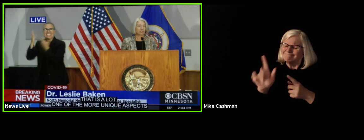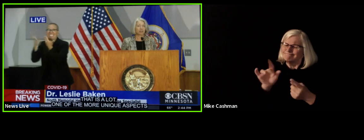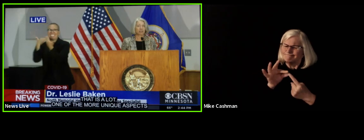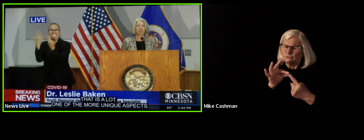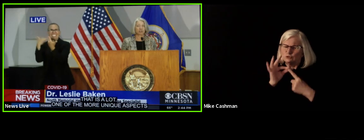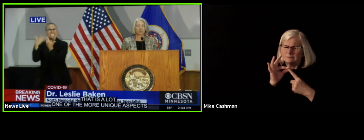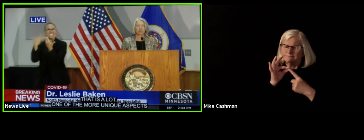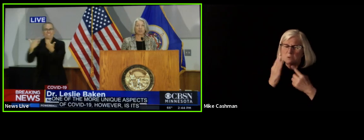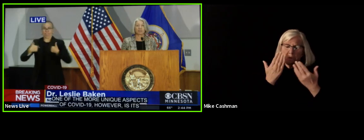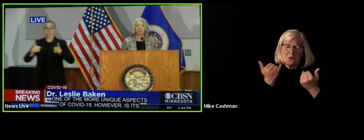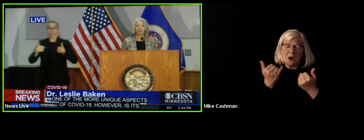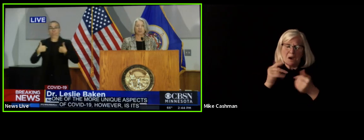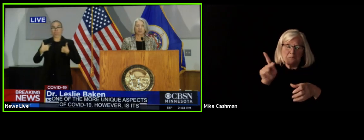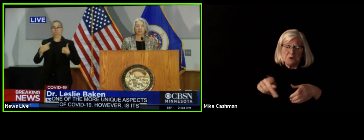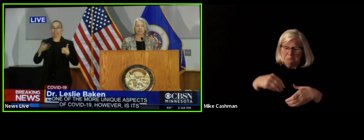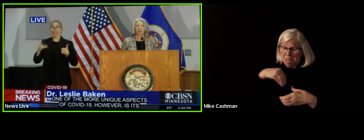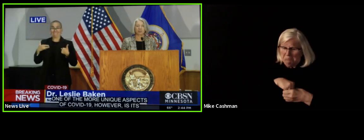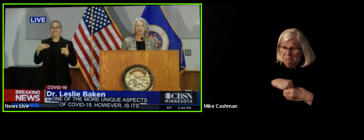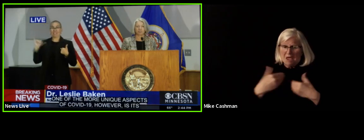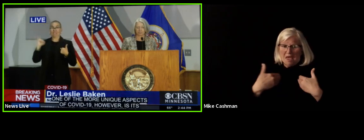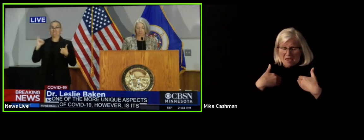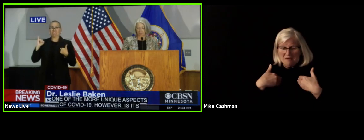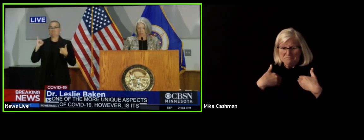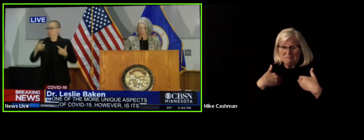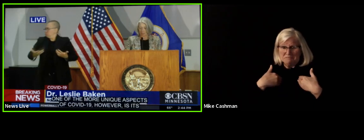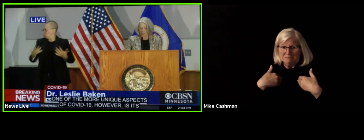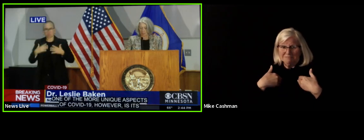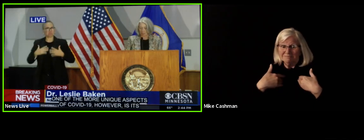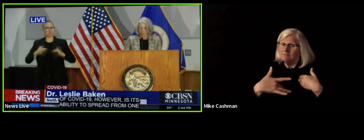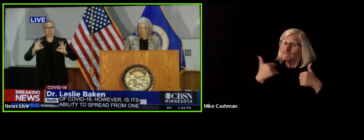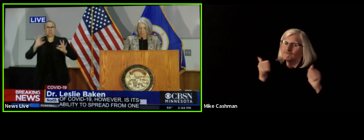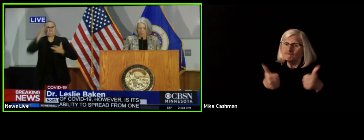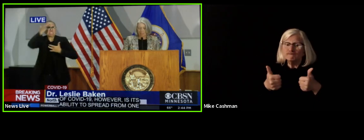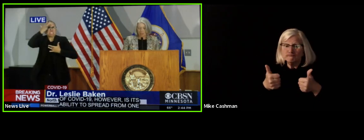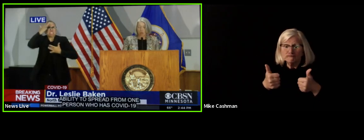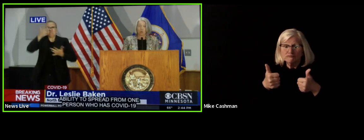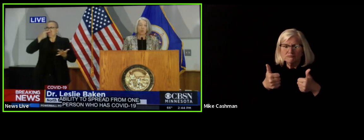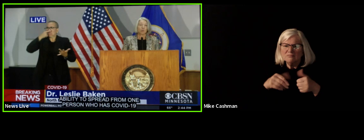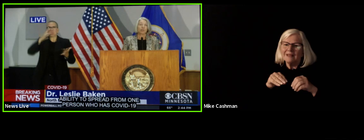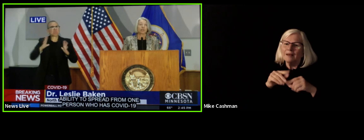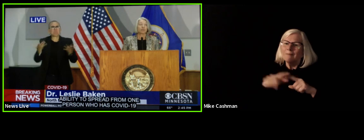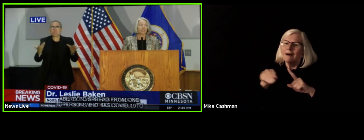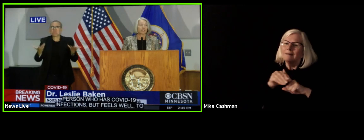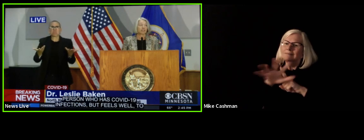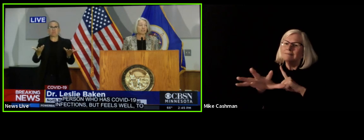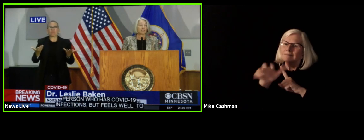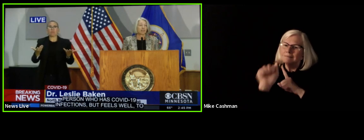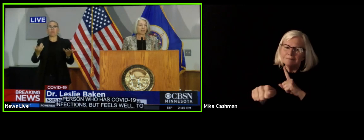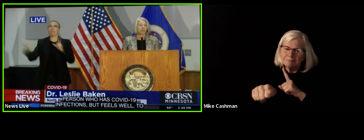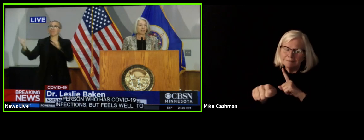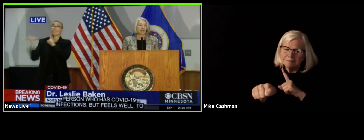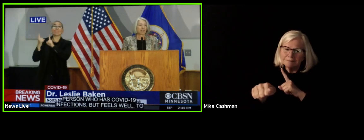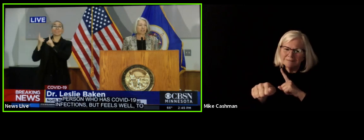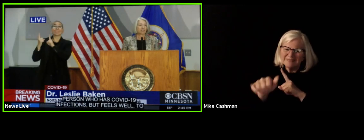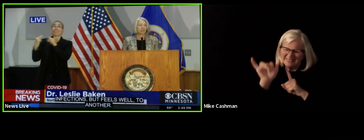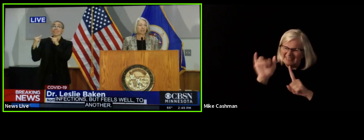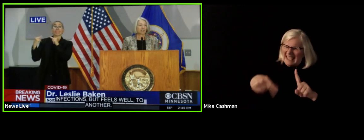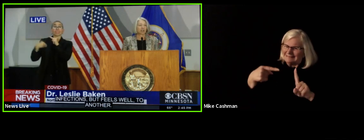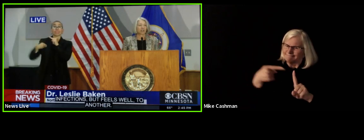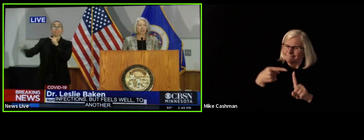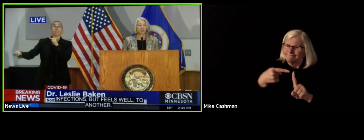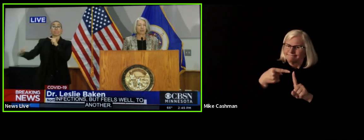COVID-19 infection but feels well to another. We may not know we are infected, and we can pass the